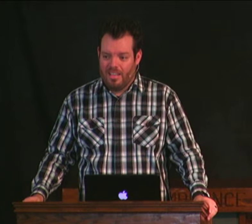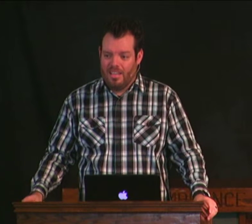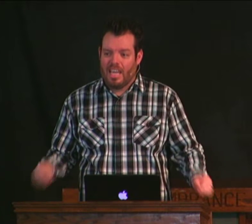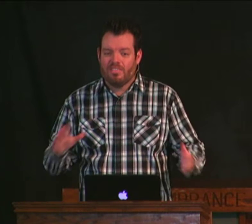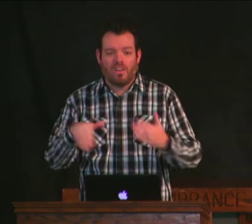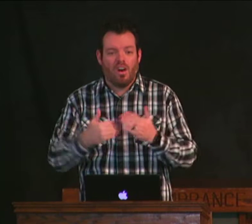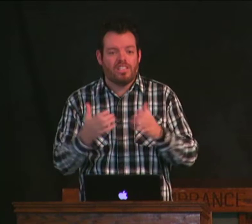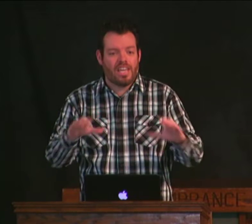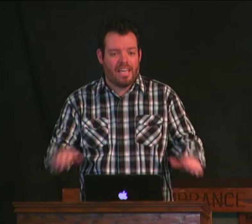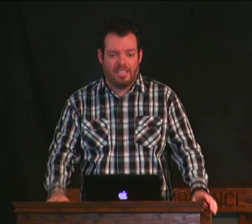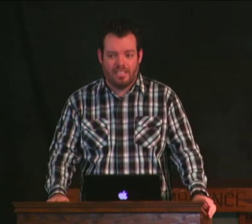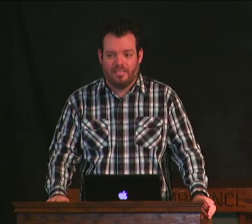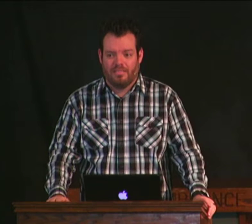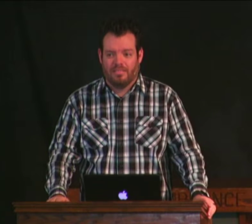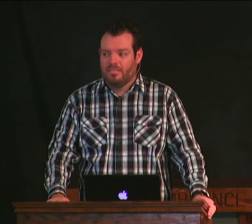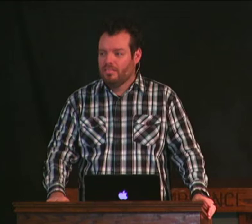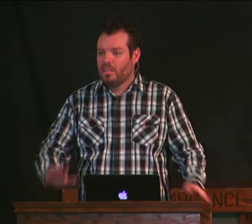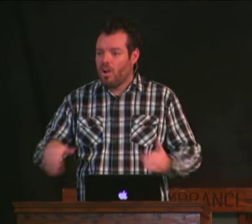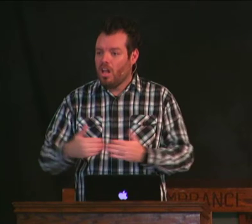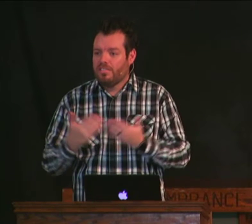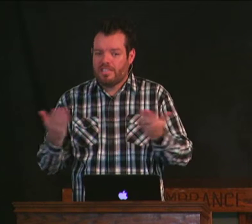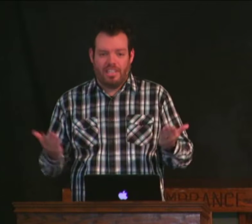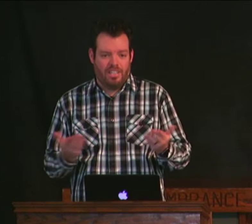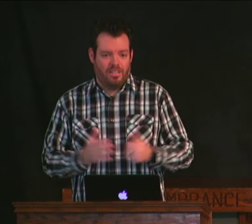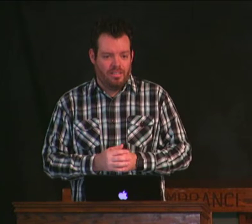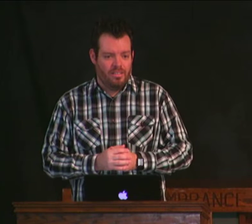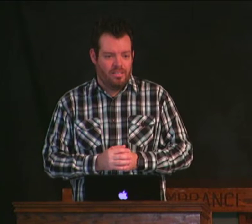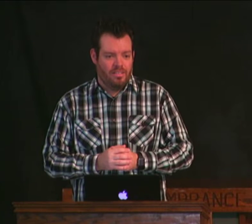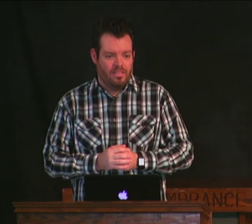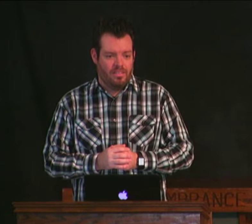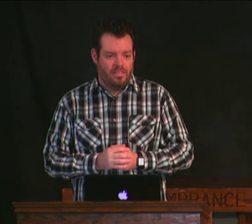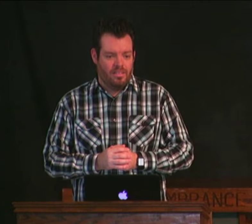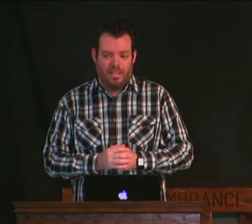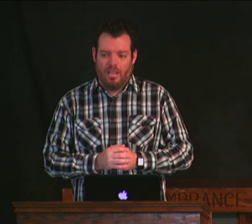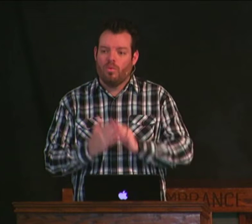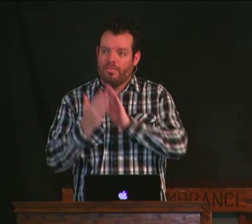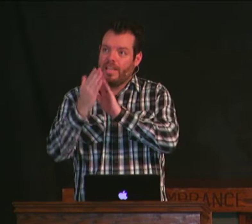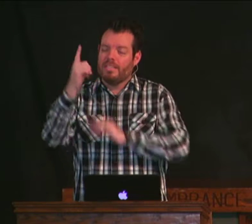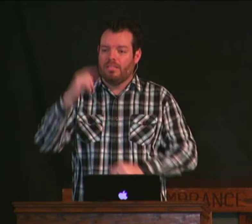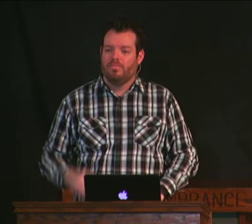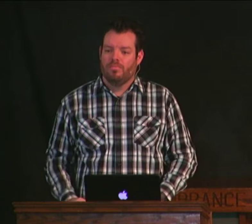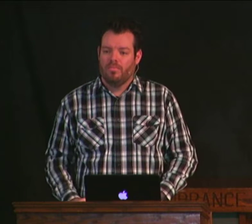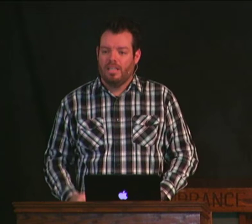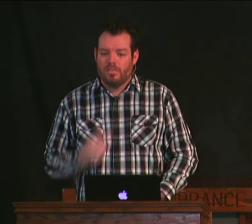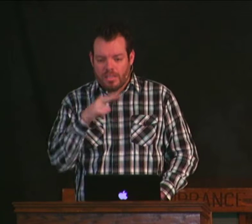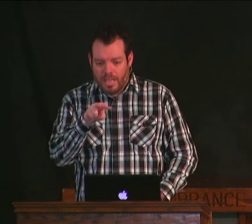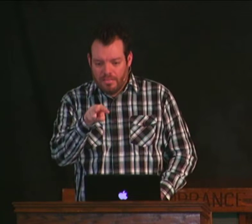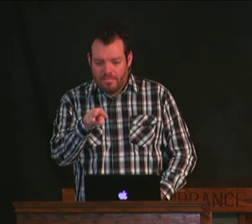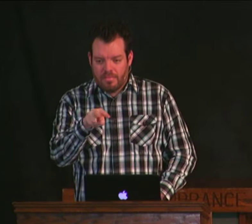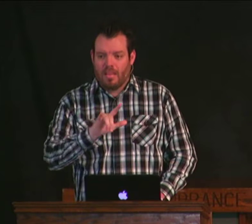He gave us all the chance. All of us are here. And we will face him. And he will say, I